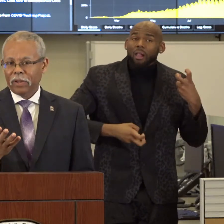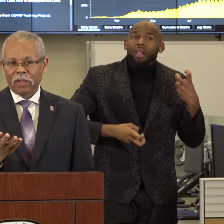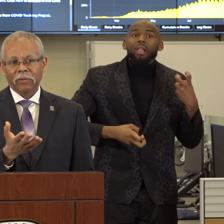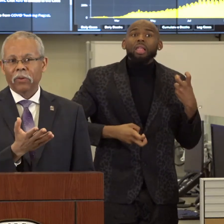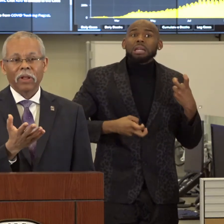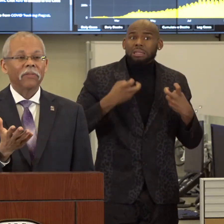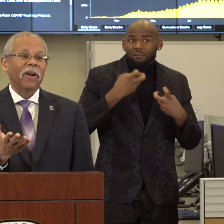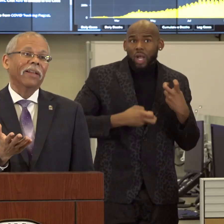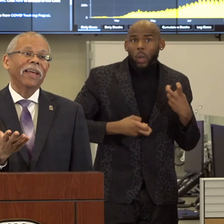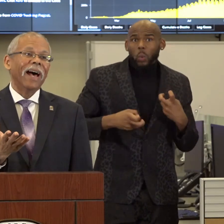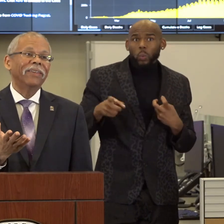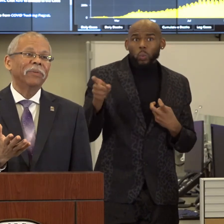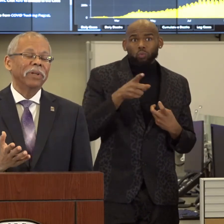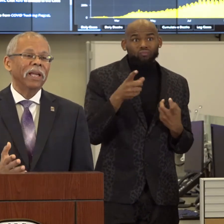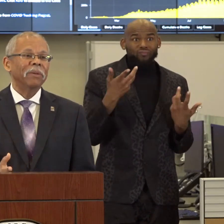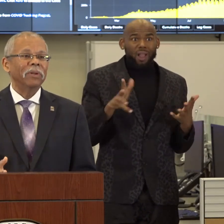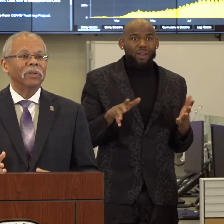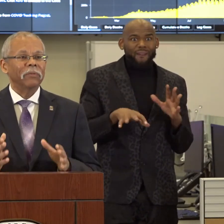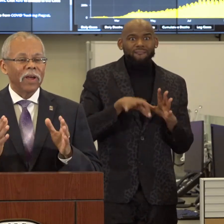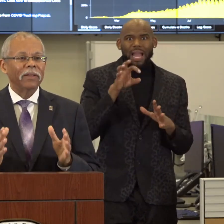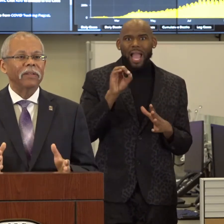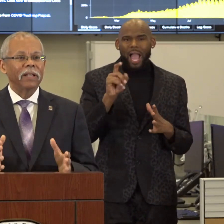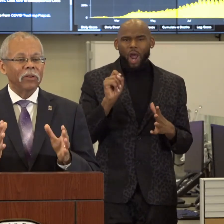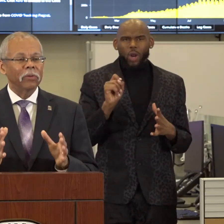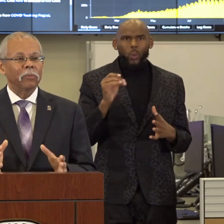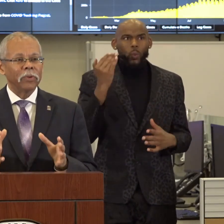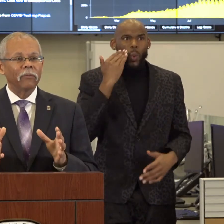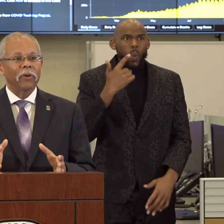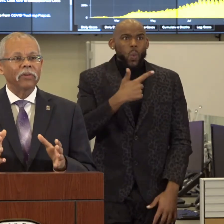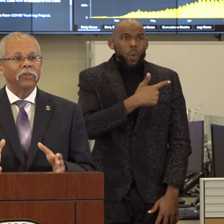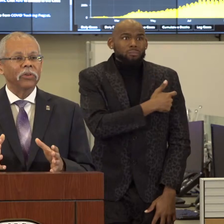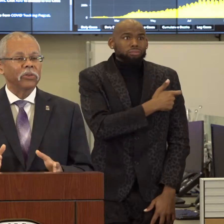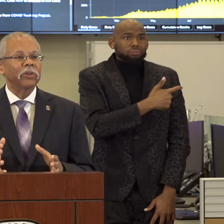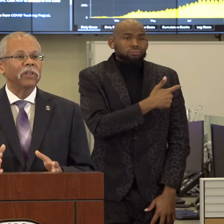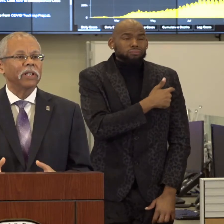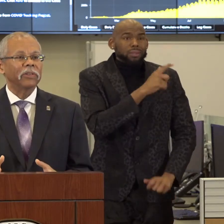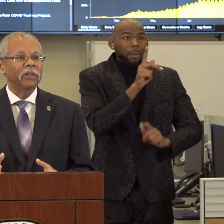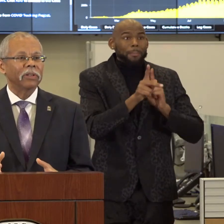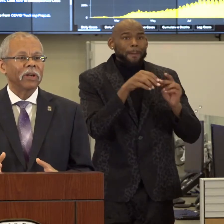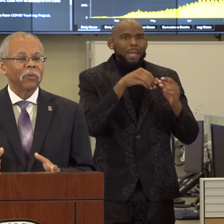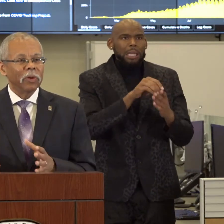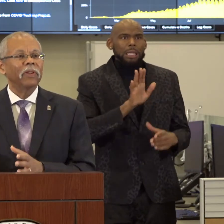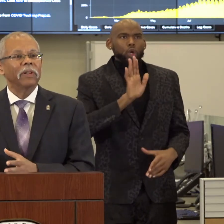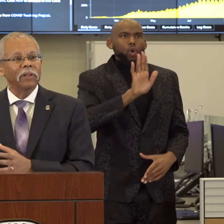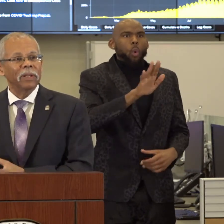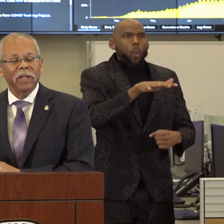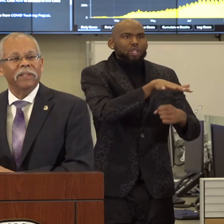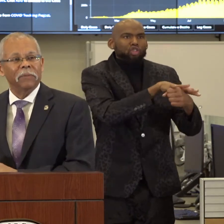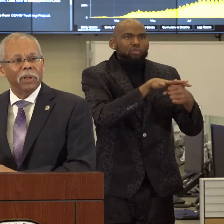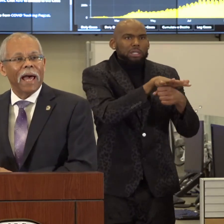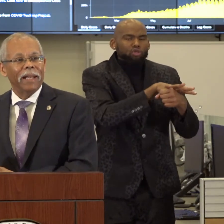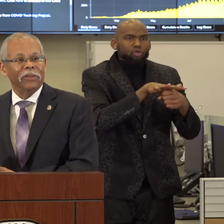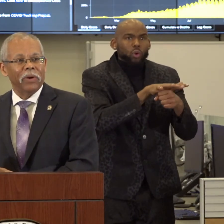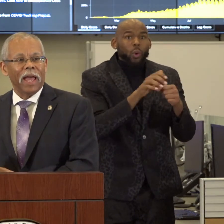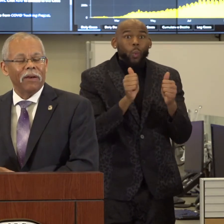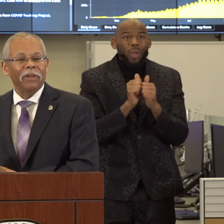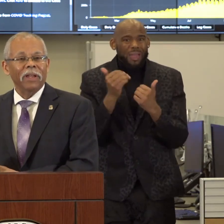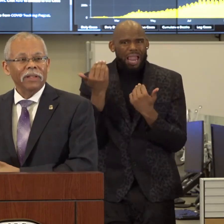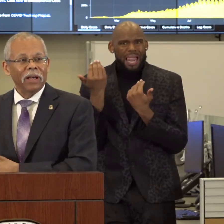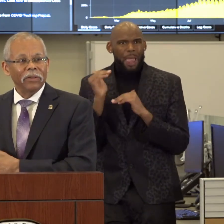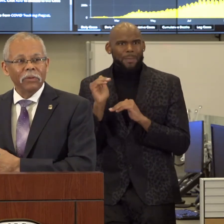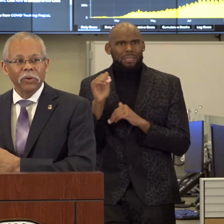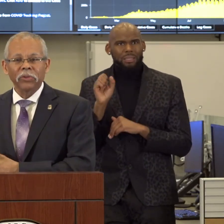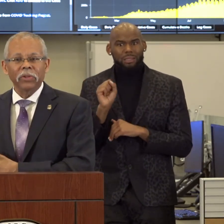to, as you all have found out, to be able to vaccinate those folks in your jurisdiction with the limited supply that you